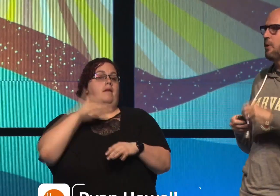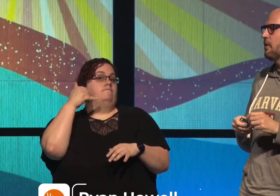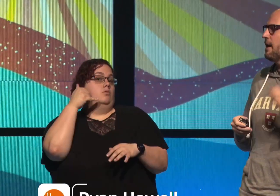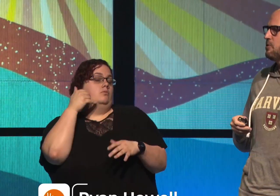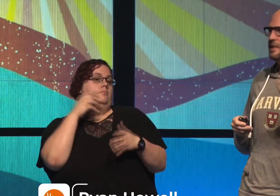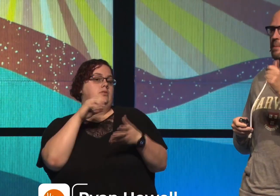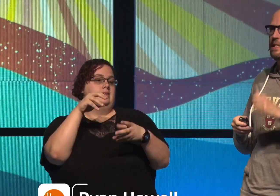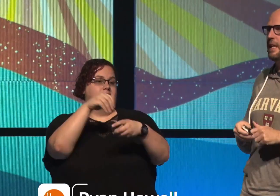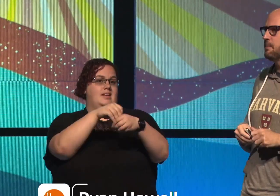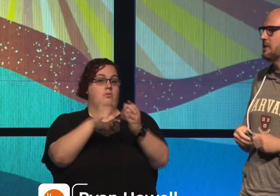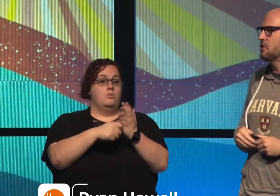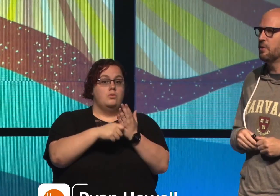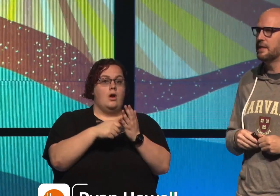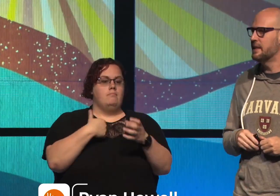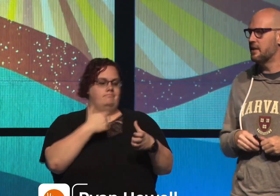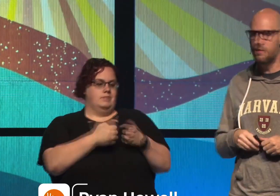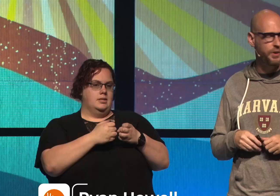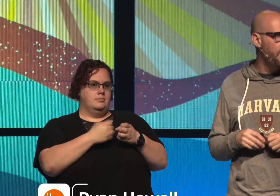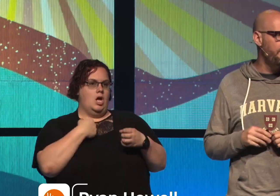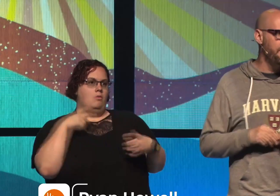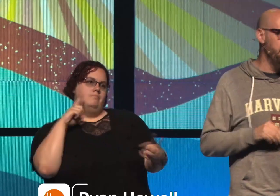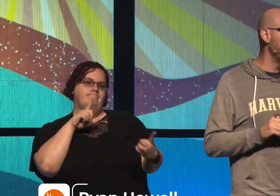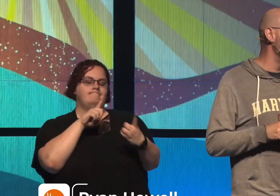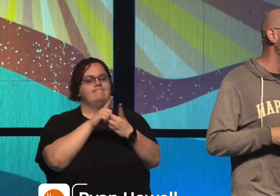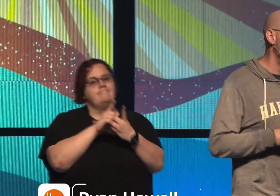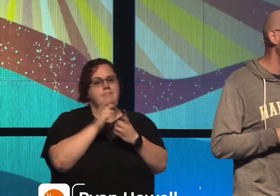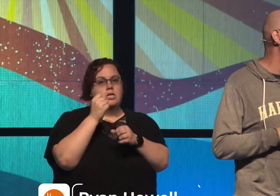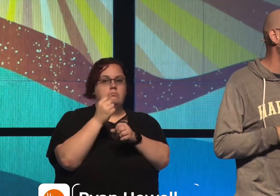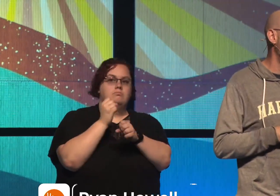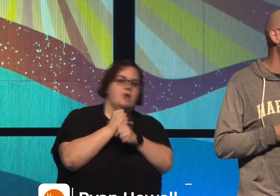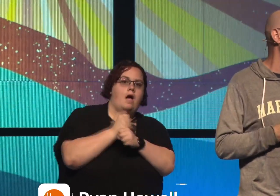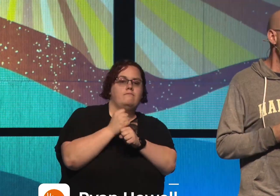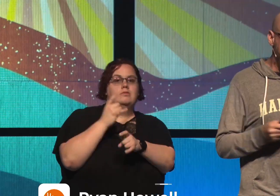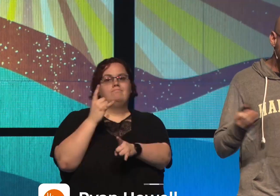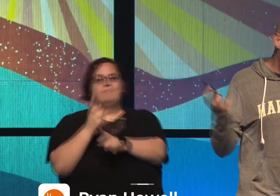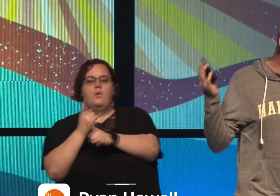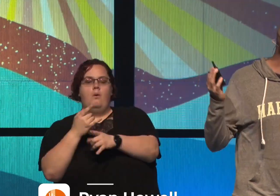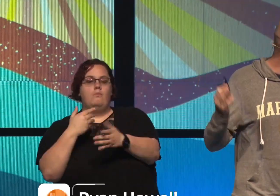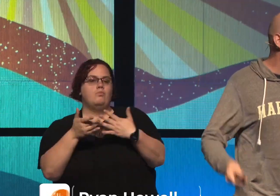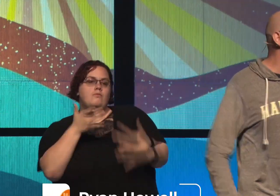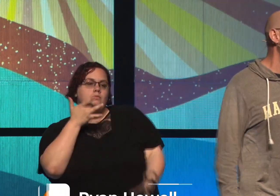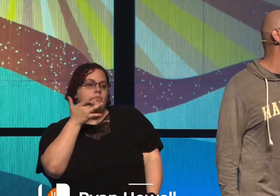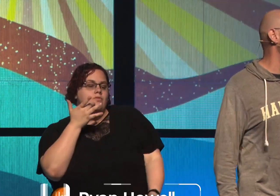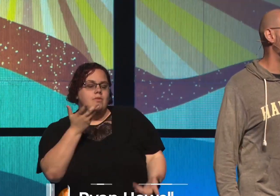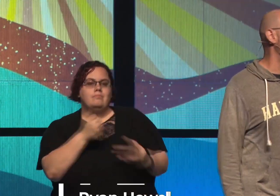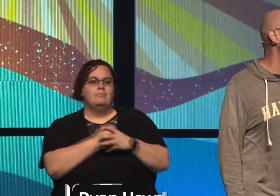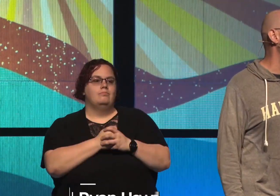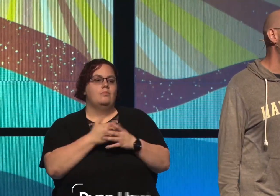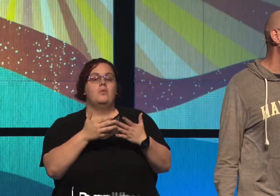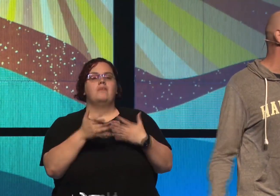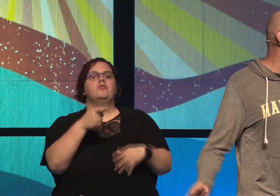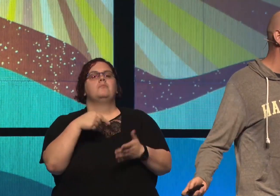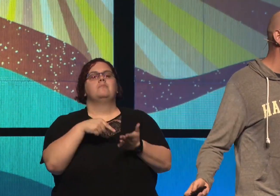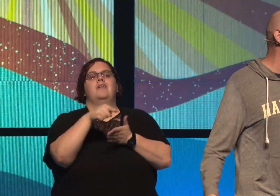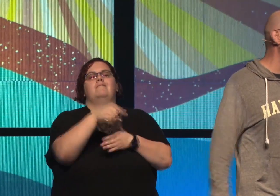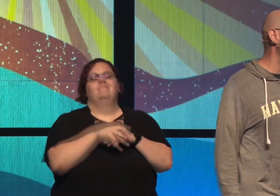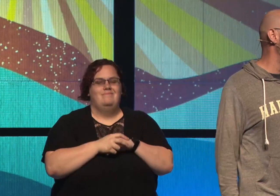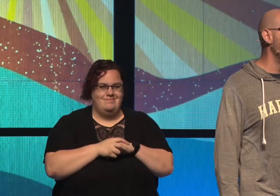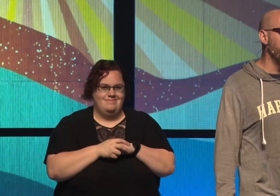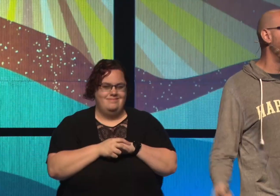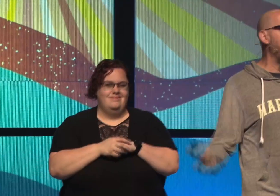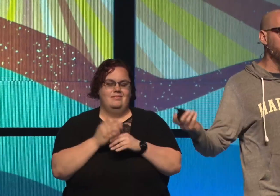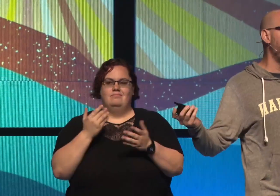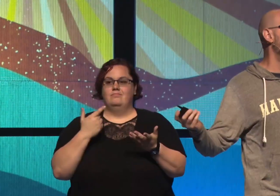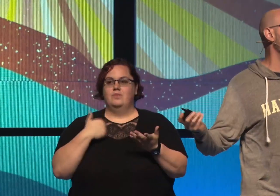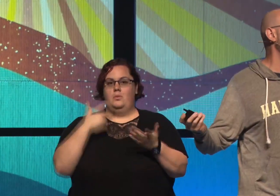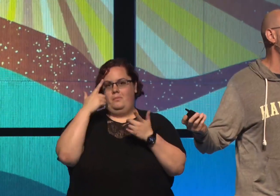inside of that program. Just send me a text message. We'll get together for coffee, whiskey, whatever you prefer. Really, whatever you want to pay for, I'm up for it. So whatever